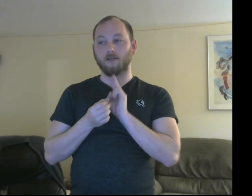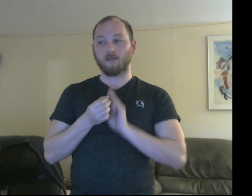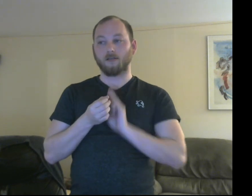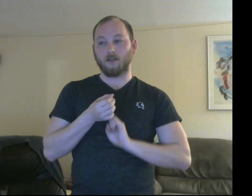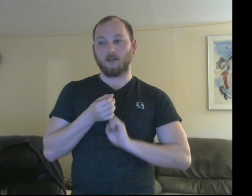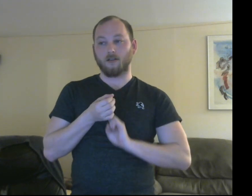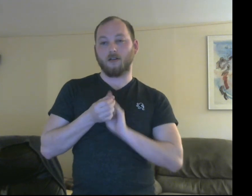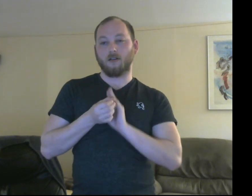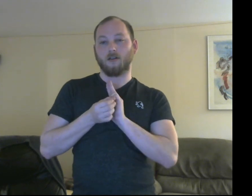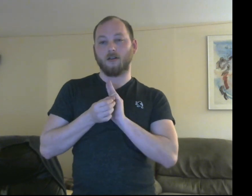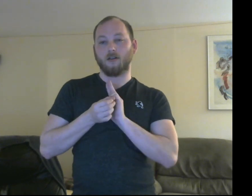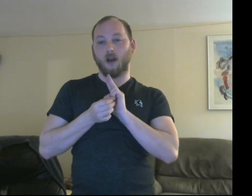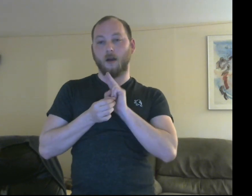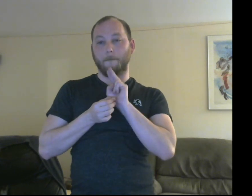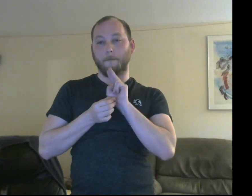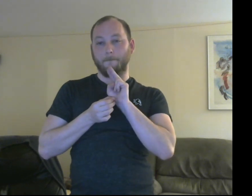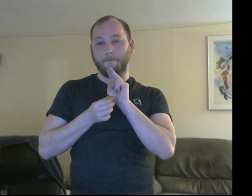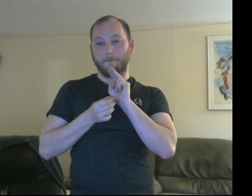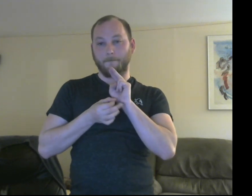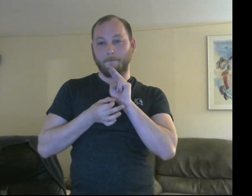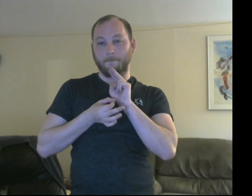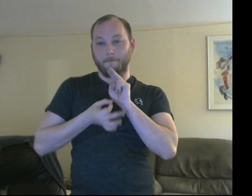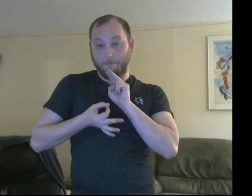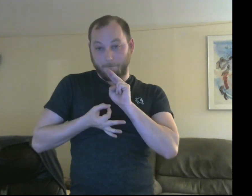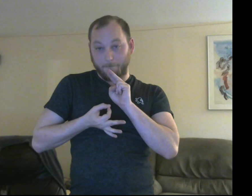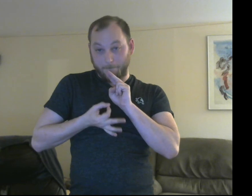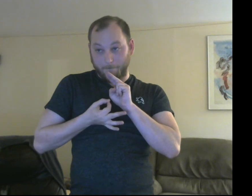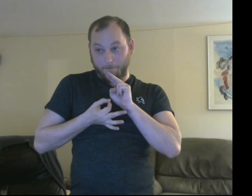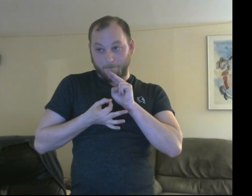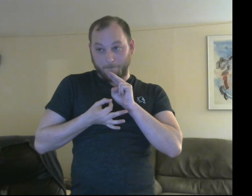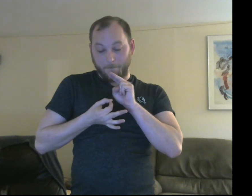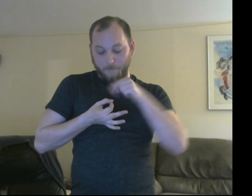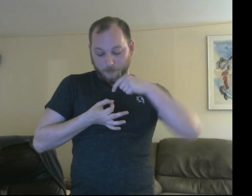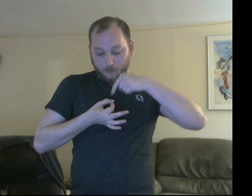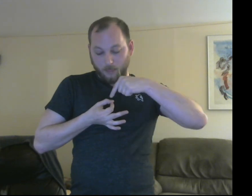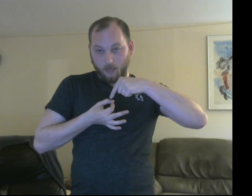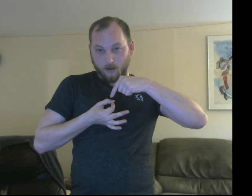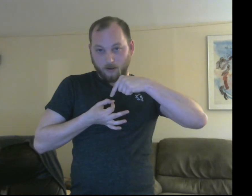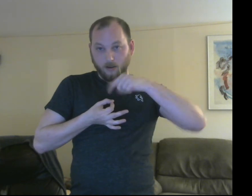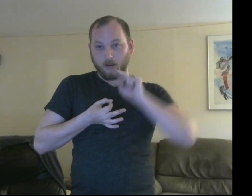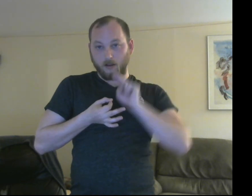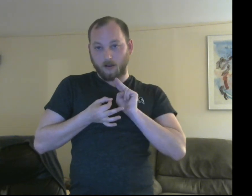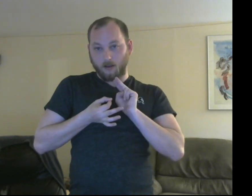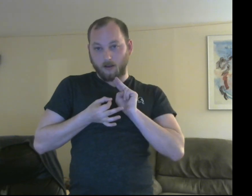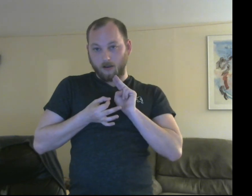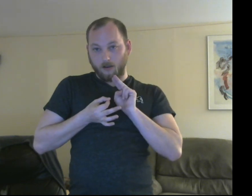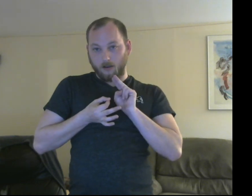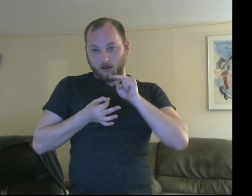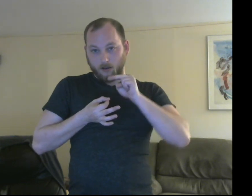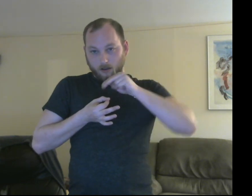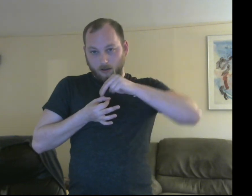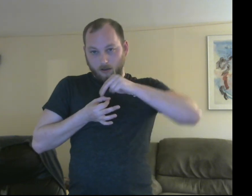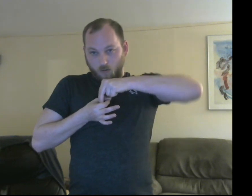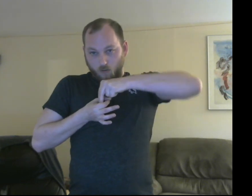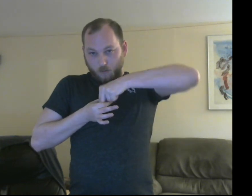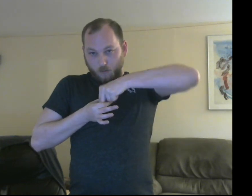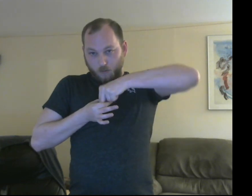and up. And again, we created this hole here for us to tuck this fat side into, which will